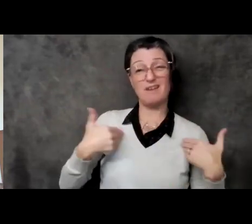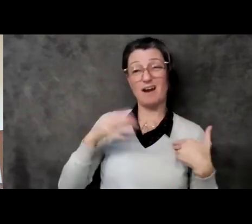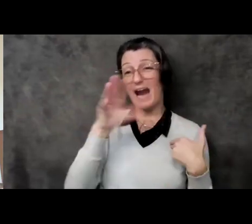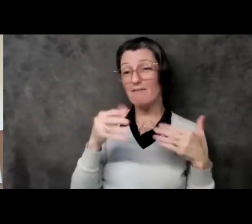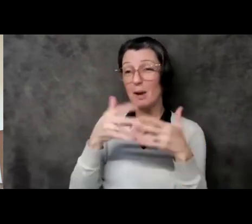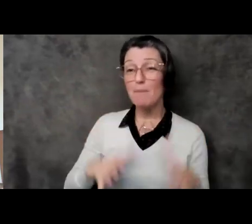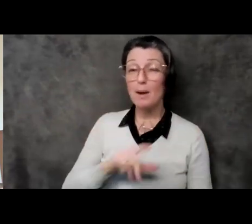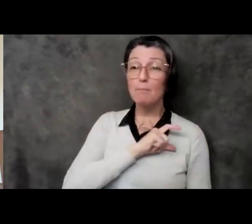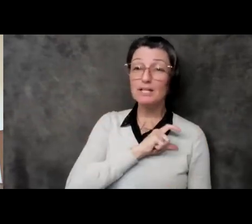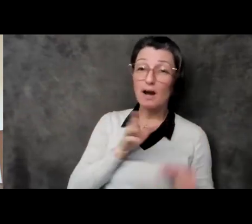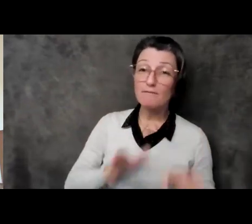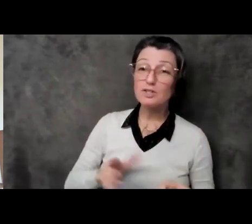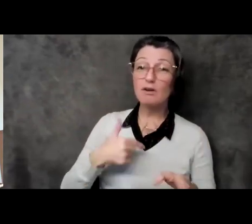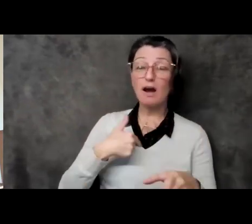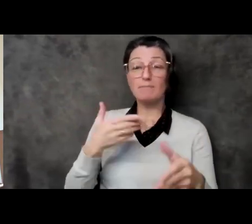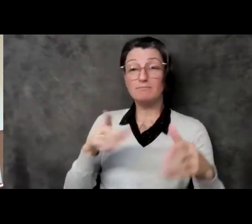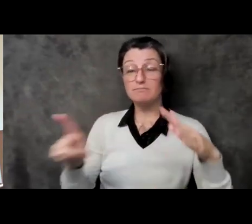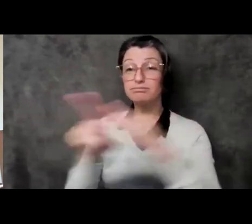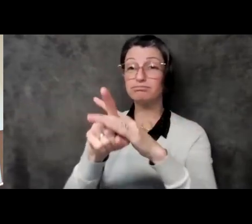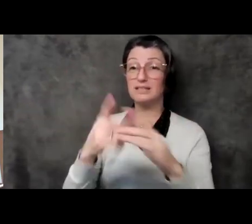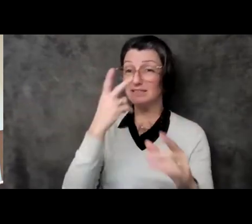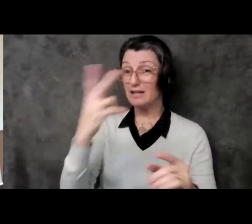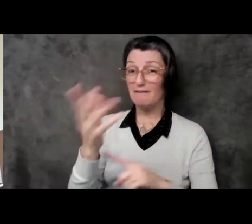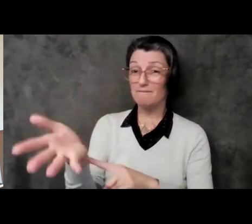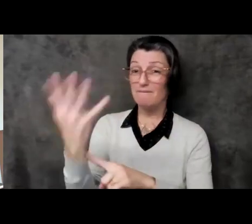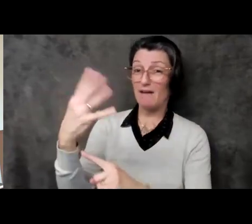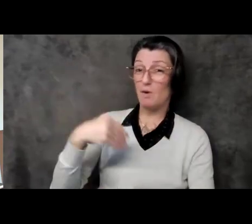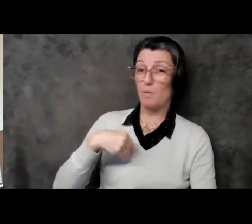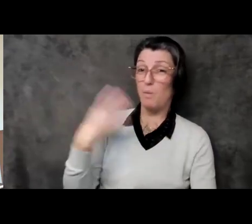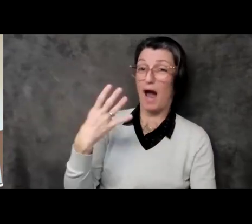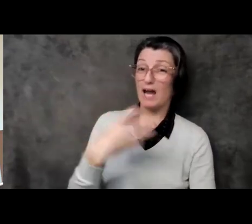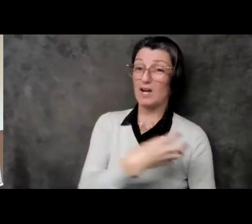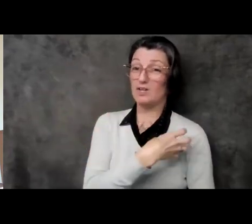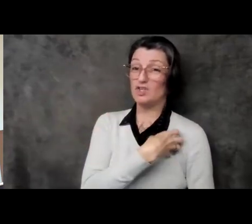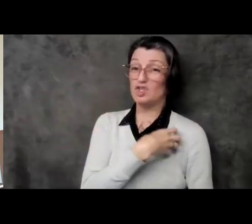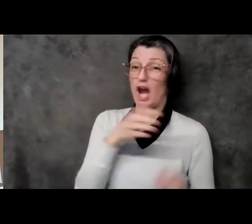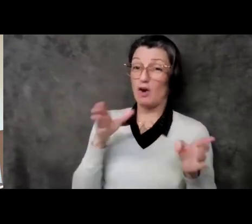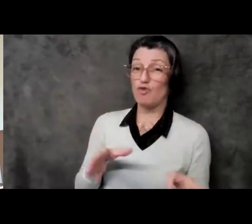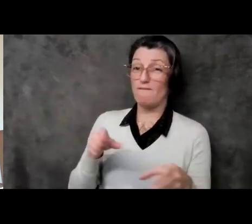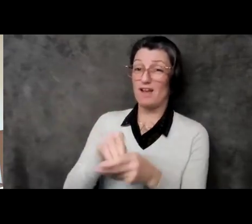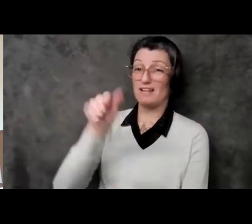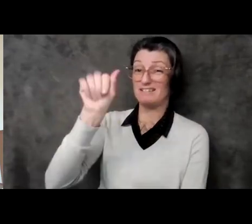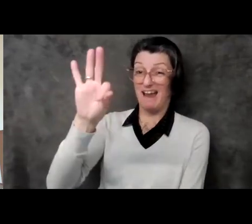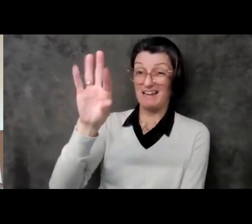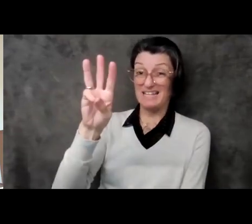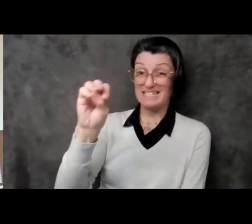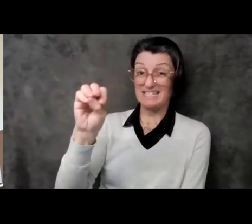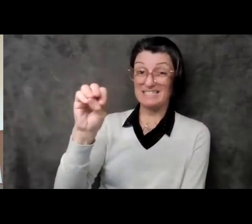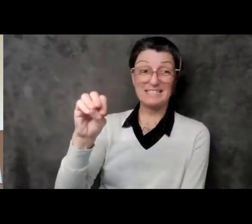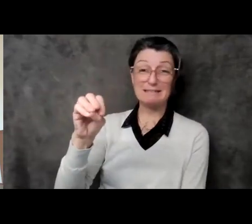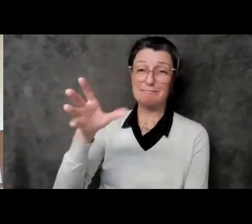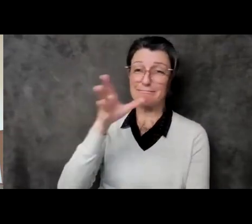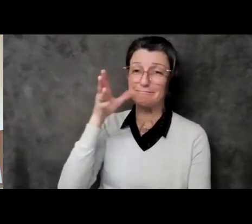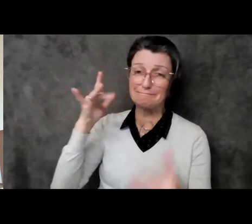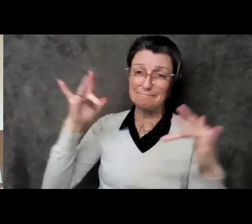police officer on the scene with 5 white sheriffs in 1960s rural Mississippi, when